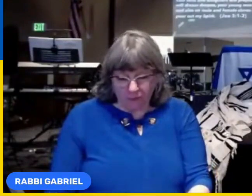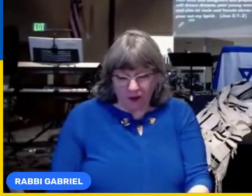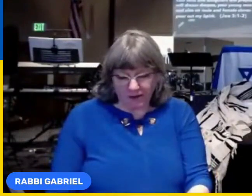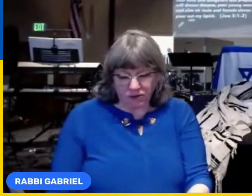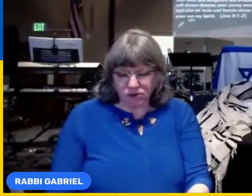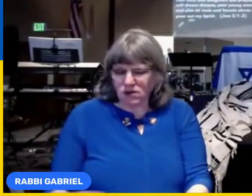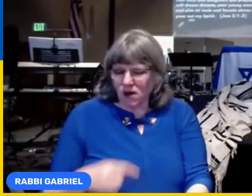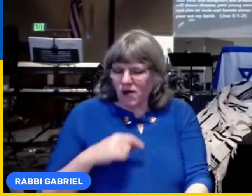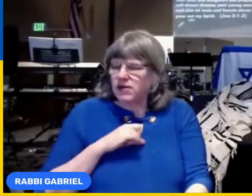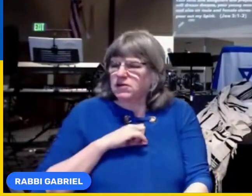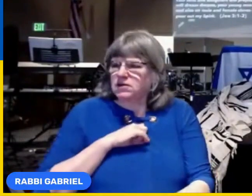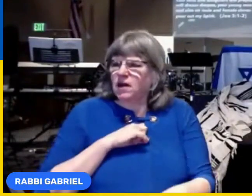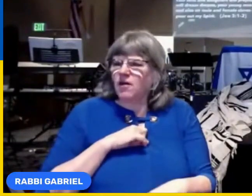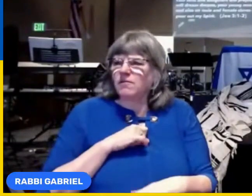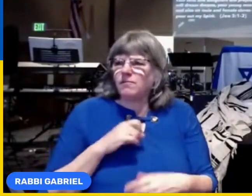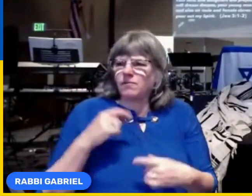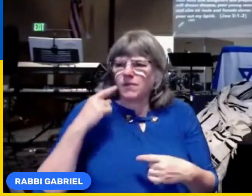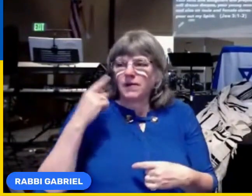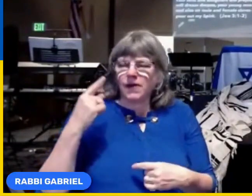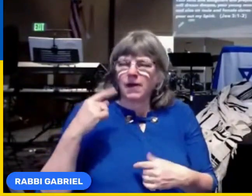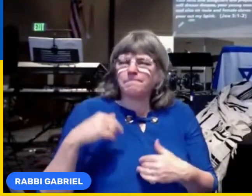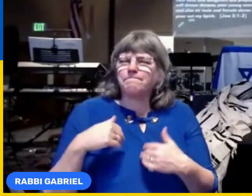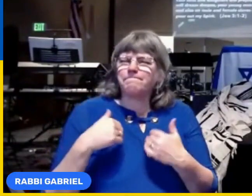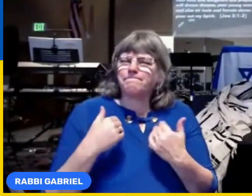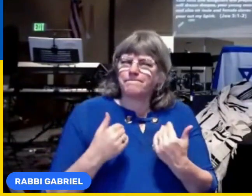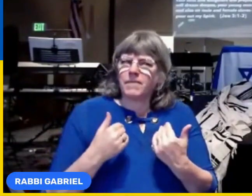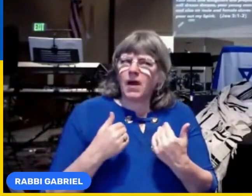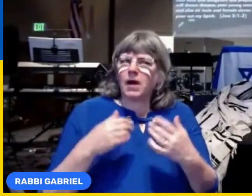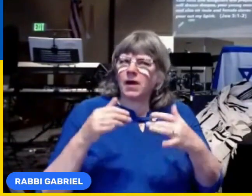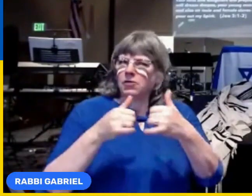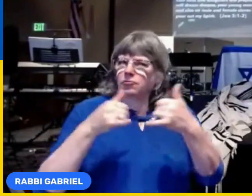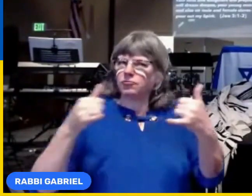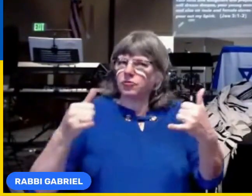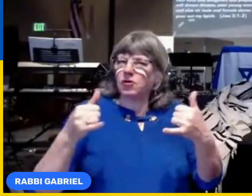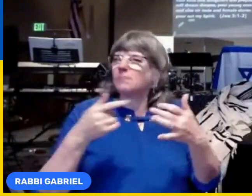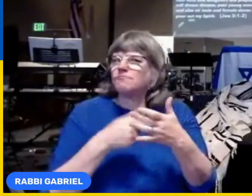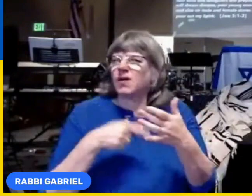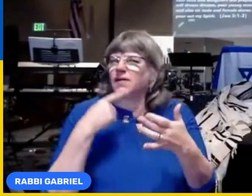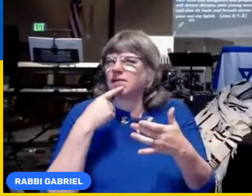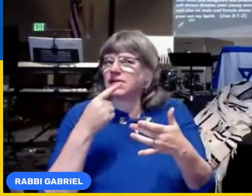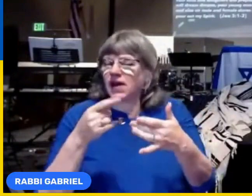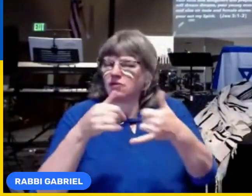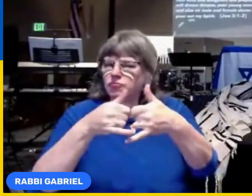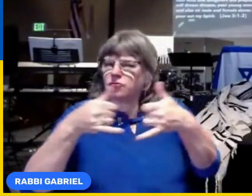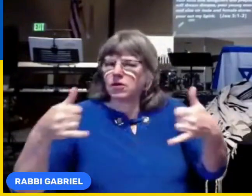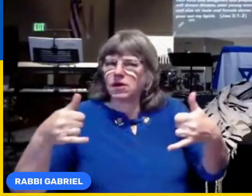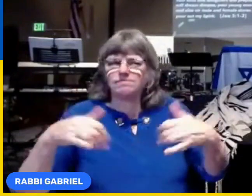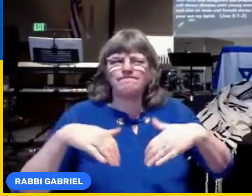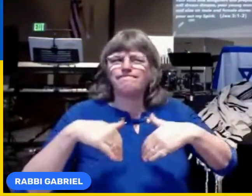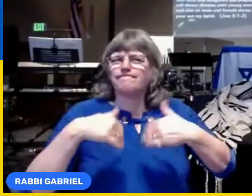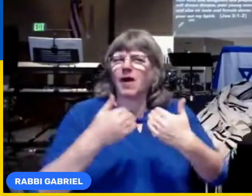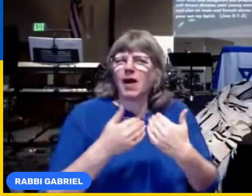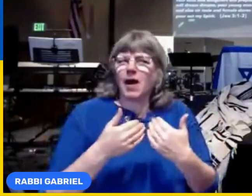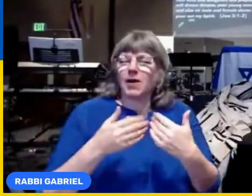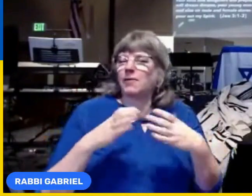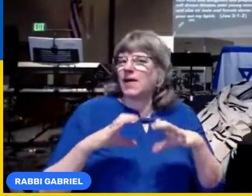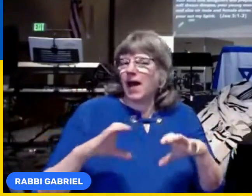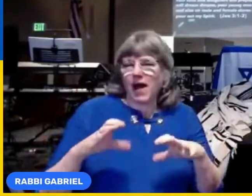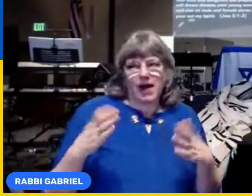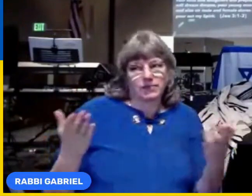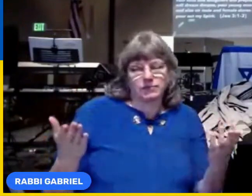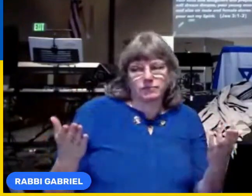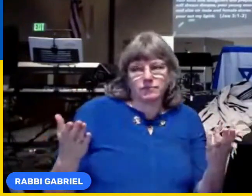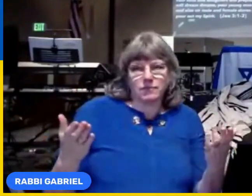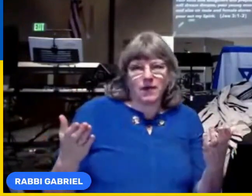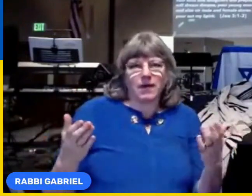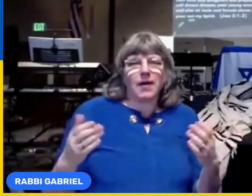would the Torah have me react? And when we talk Torah, you know, it's the Torah as